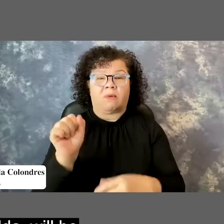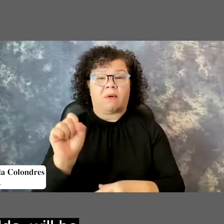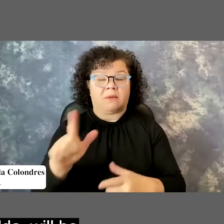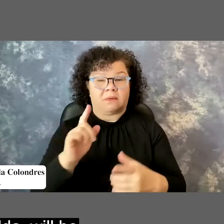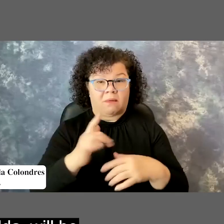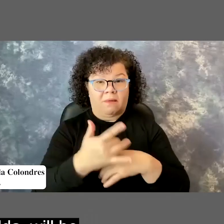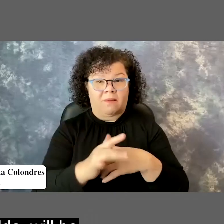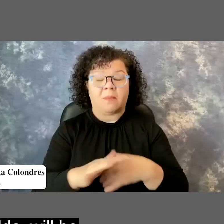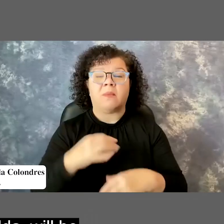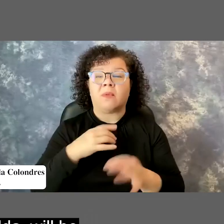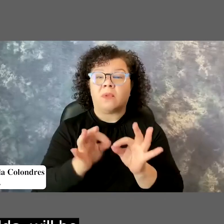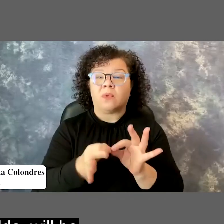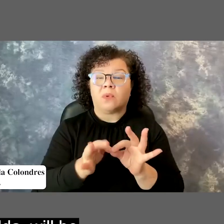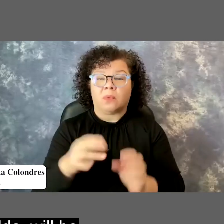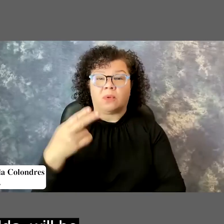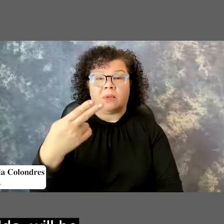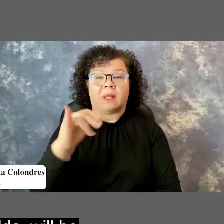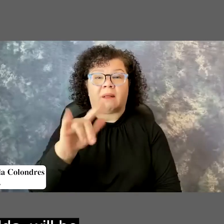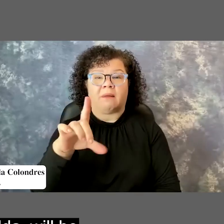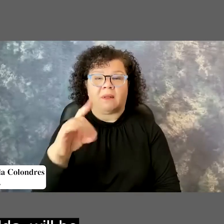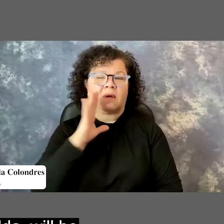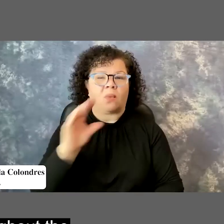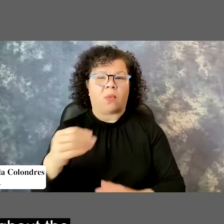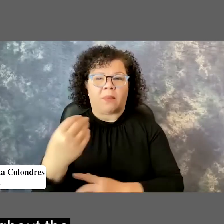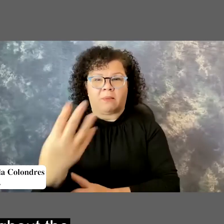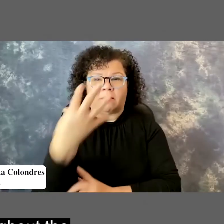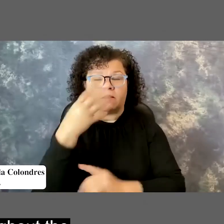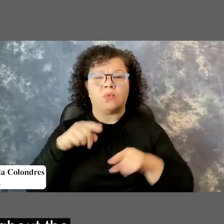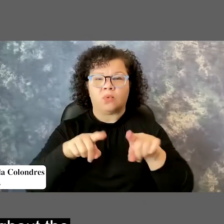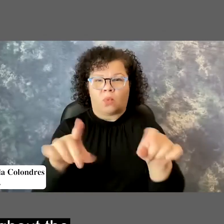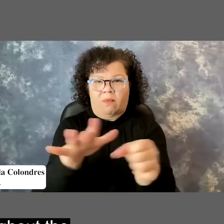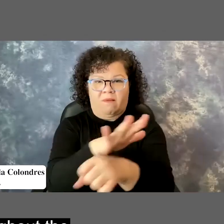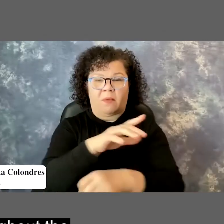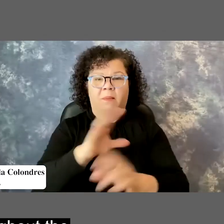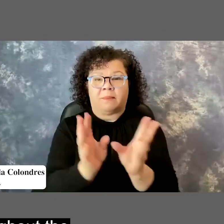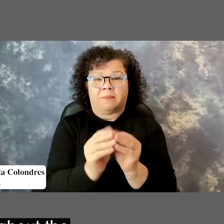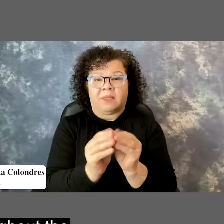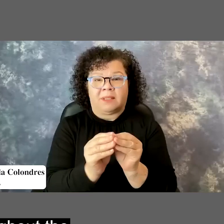interpreter, Hilda, will be spotlighted throughout the meeting.